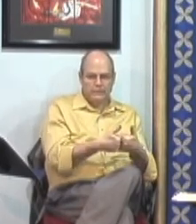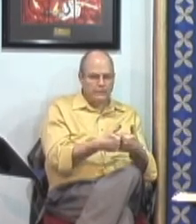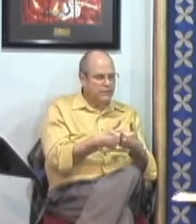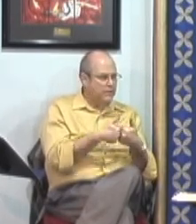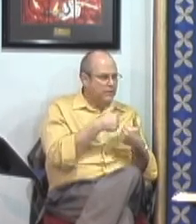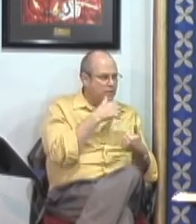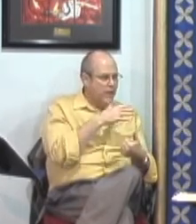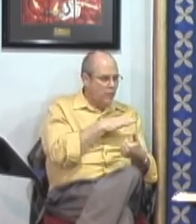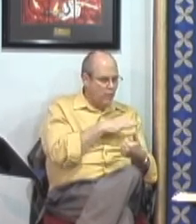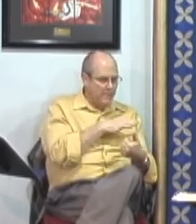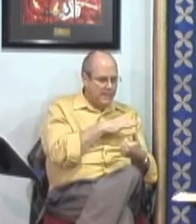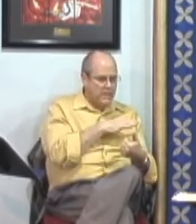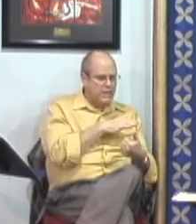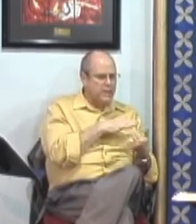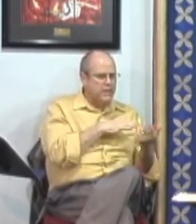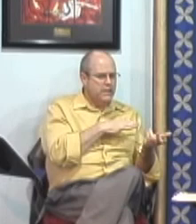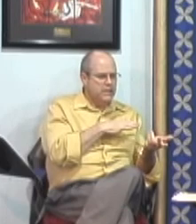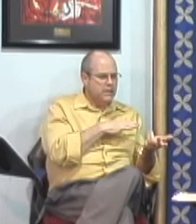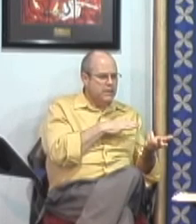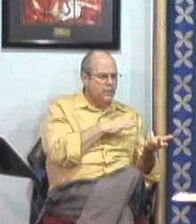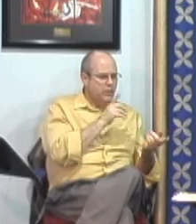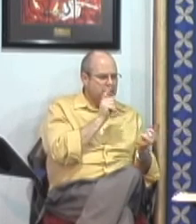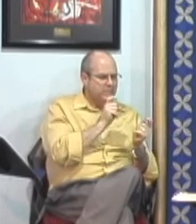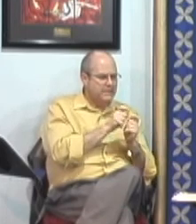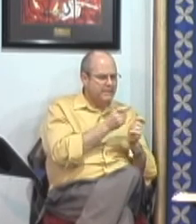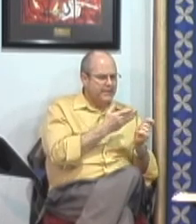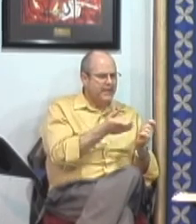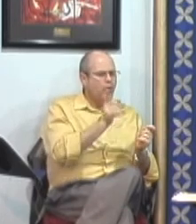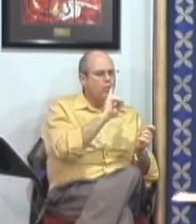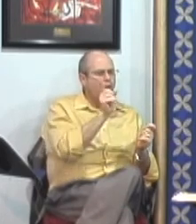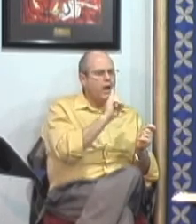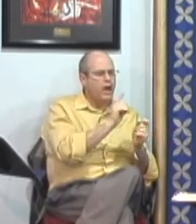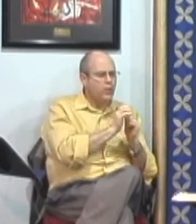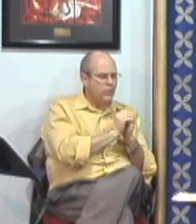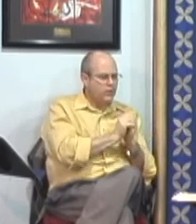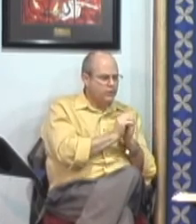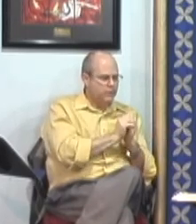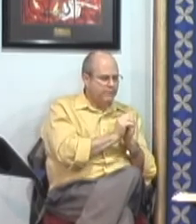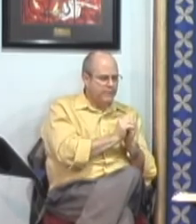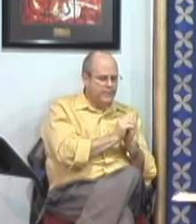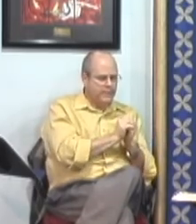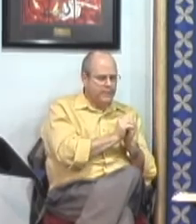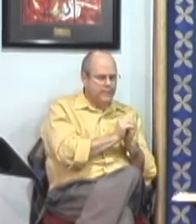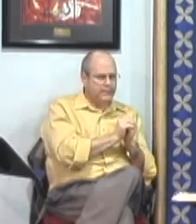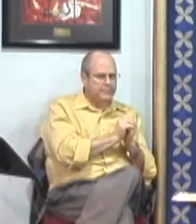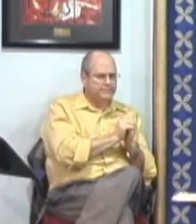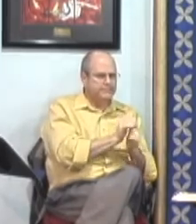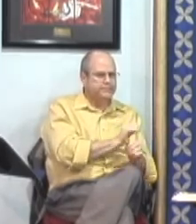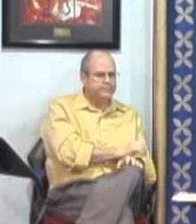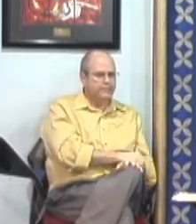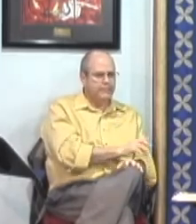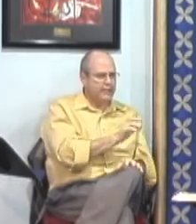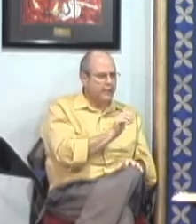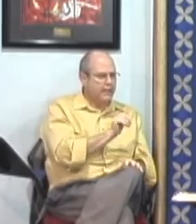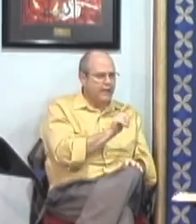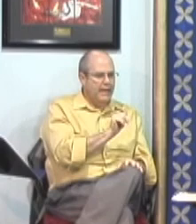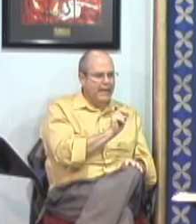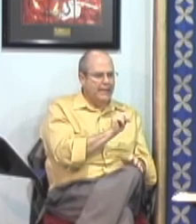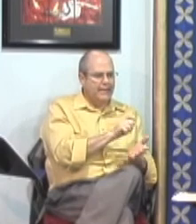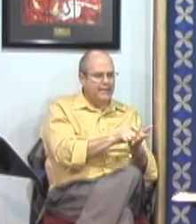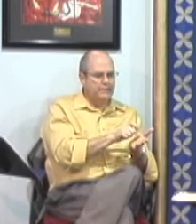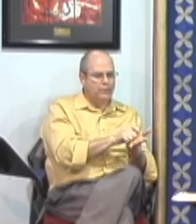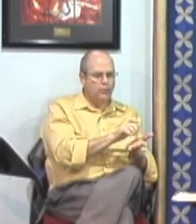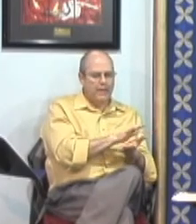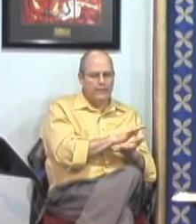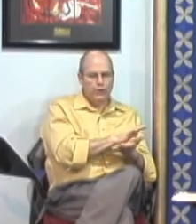woman about one very specific thing about worship, where to worship. And if you need note paper, Alan has some in his hand there. If you just